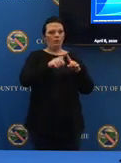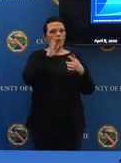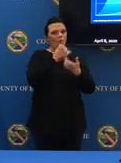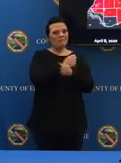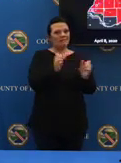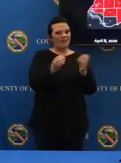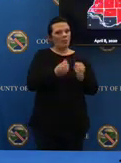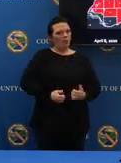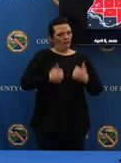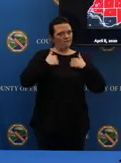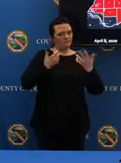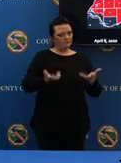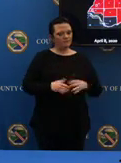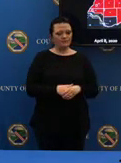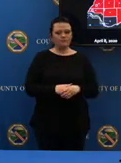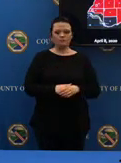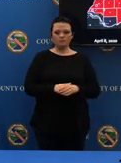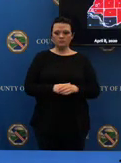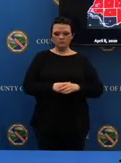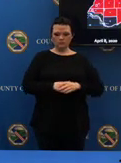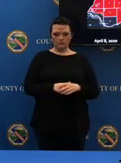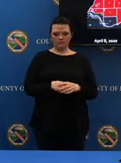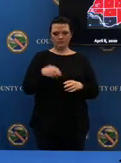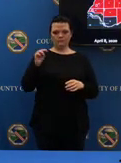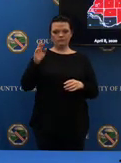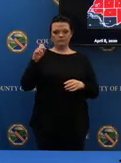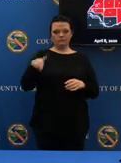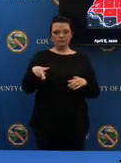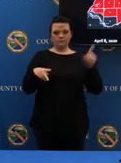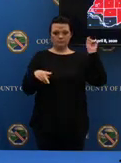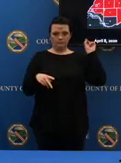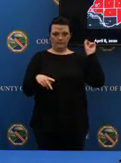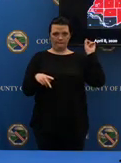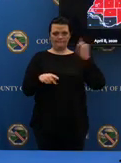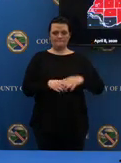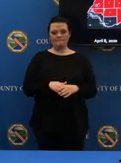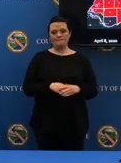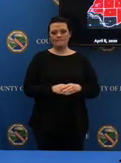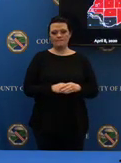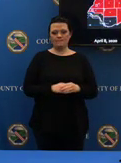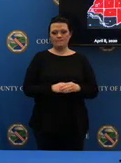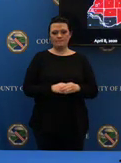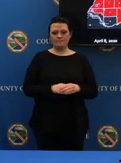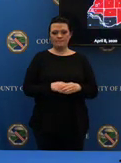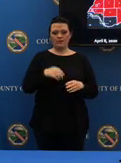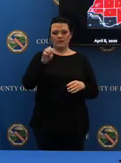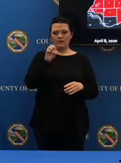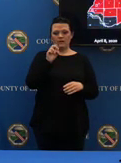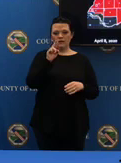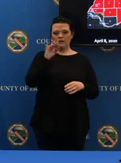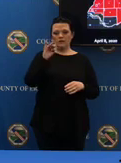of it. The mapping. Erie County has its case mapping, of course, at